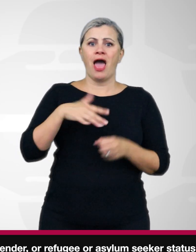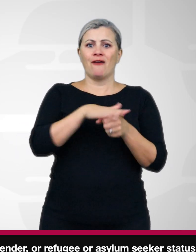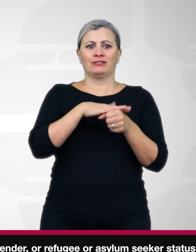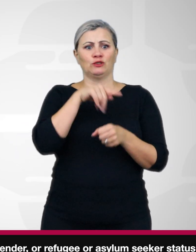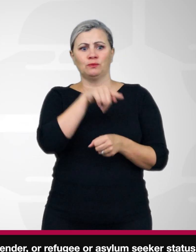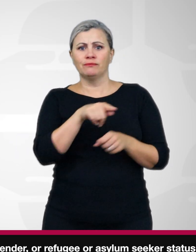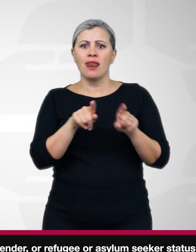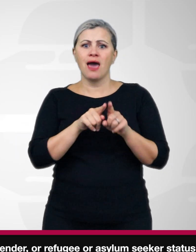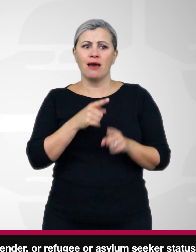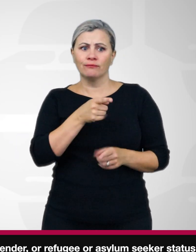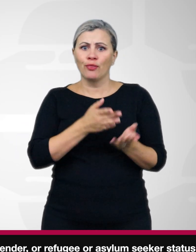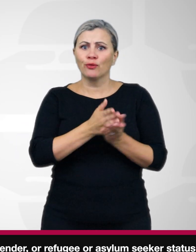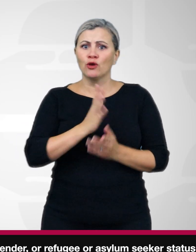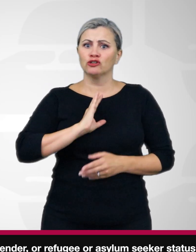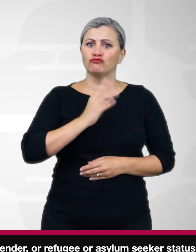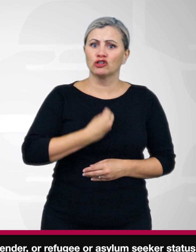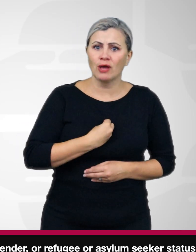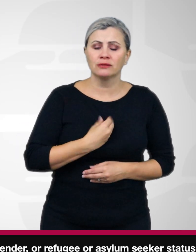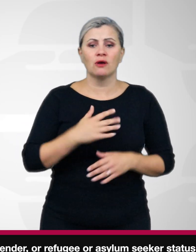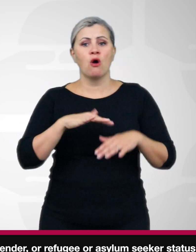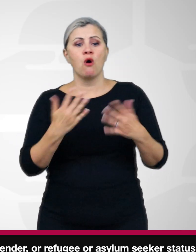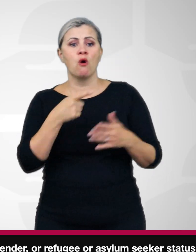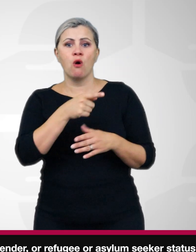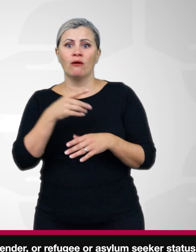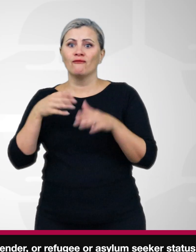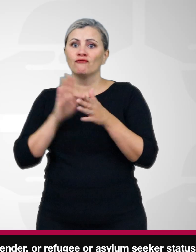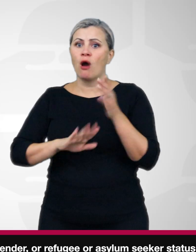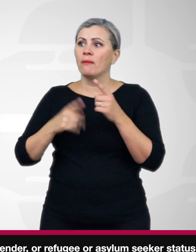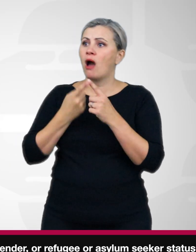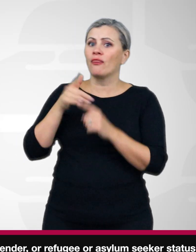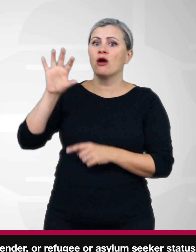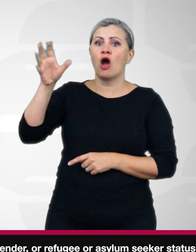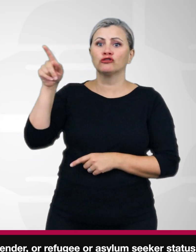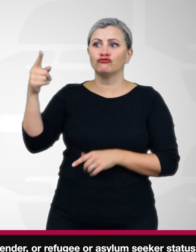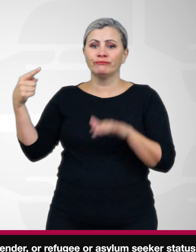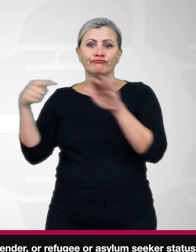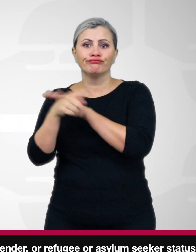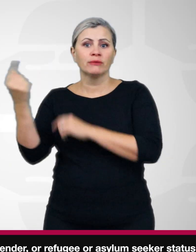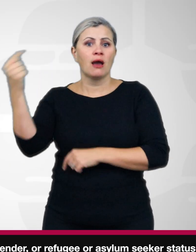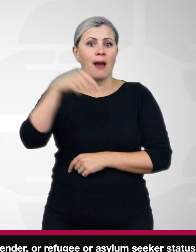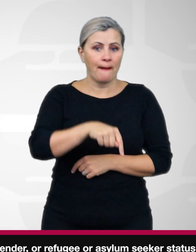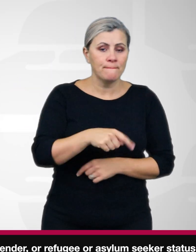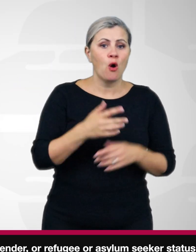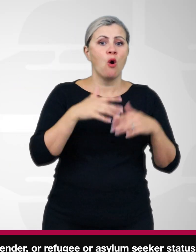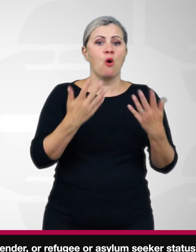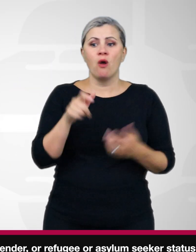Life circumstances such as transgender or refugee or asylum seeker status.